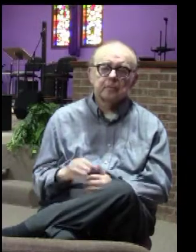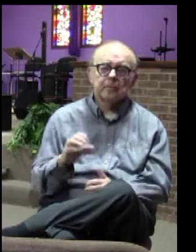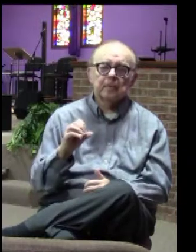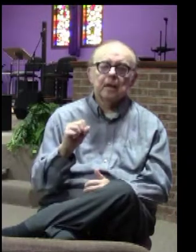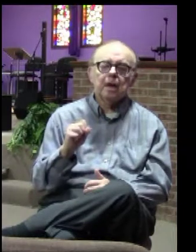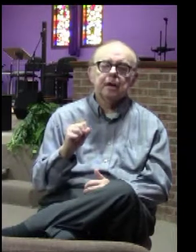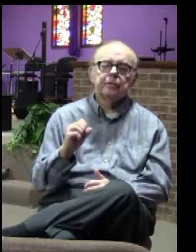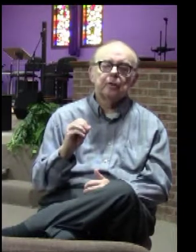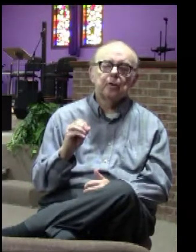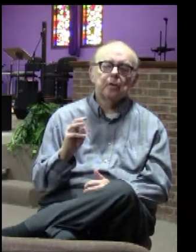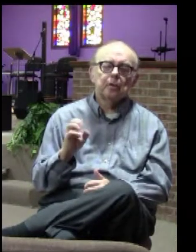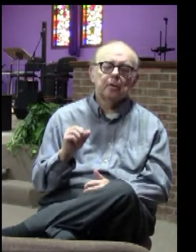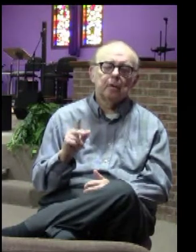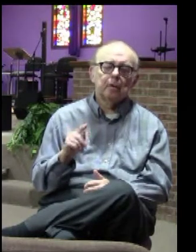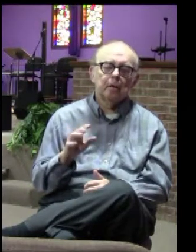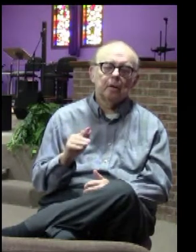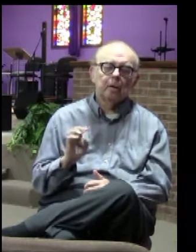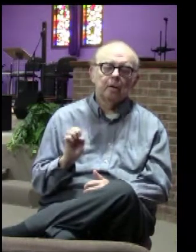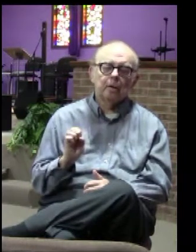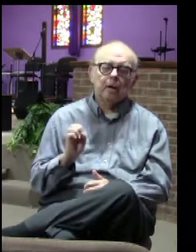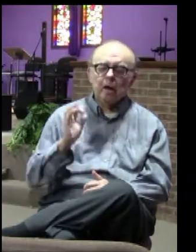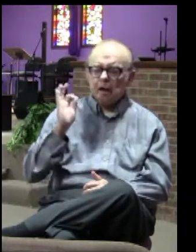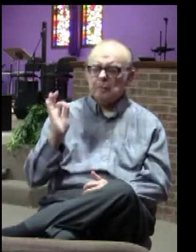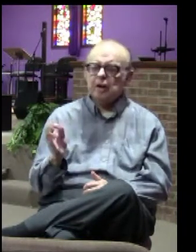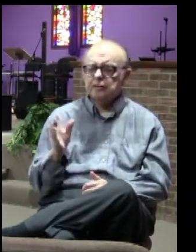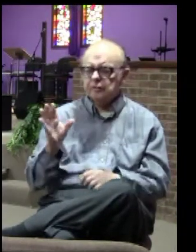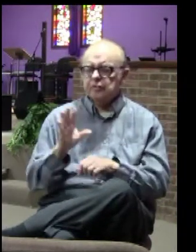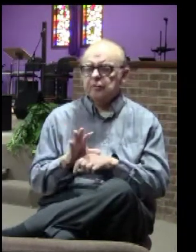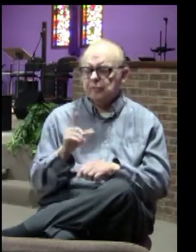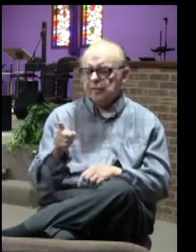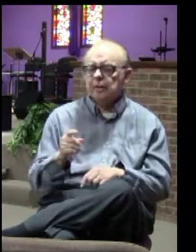Somerville, and I was pastoring a church there.